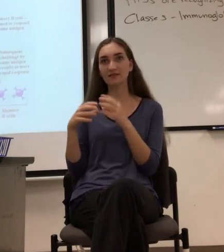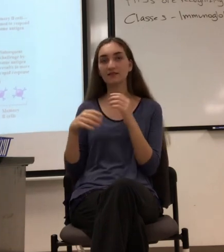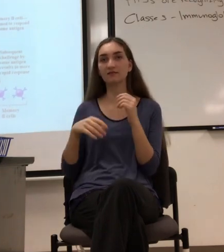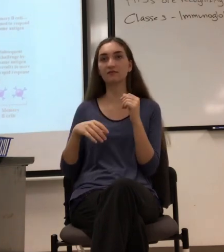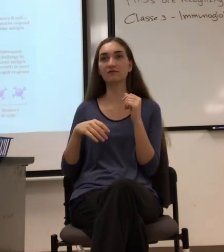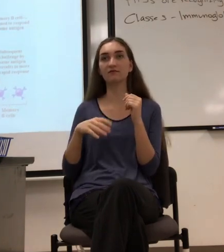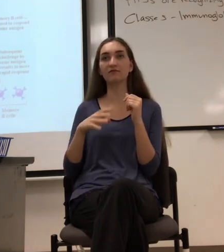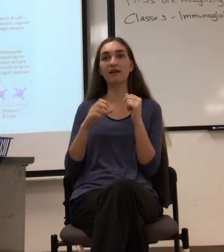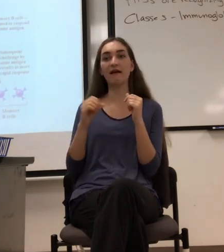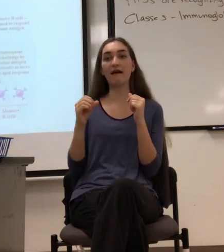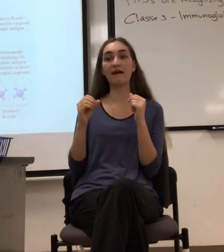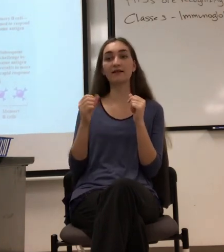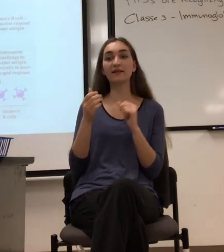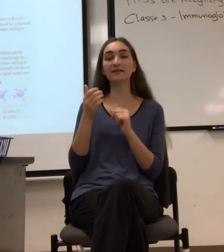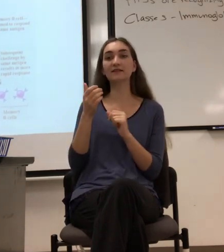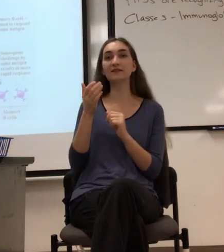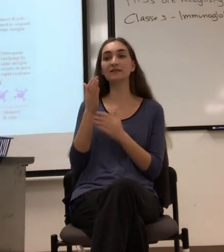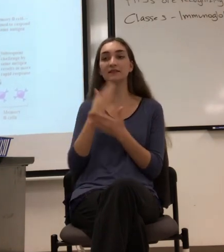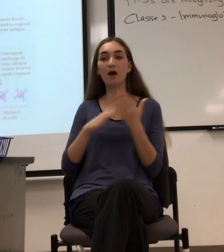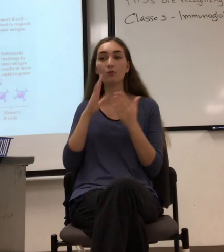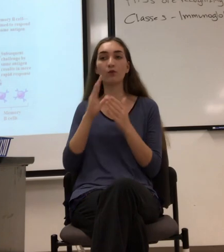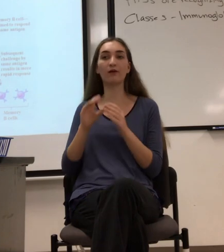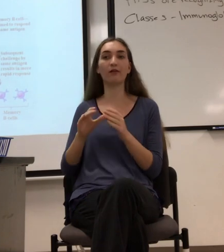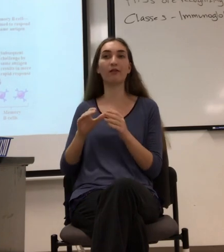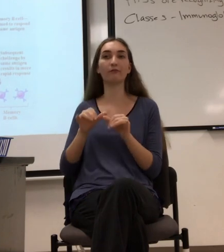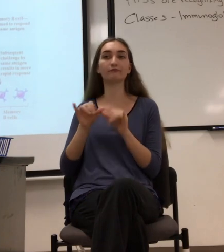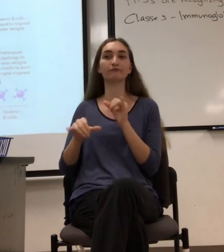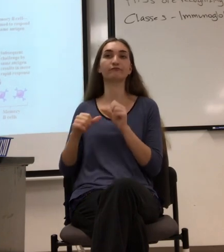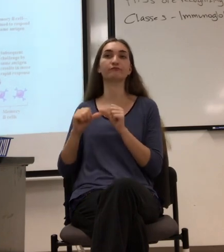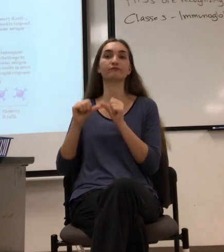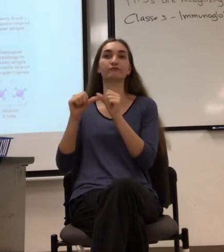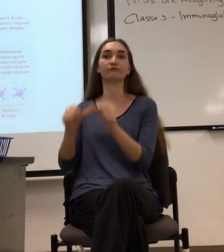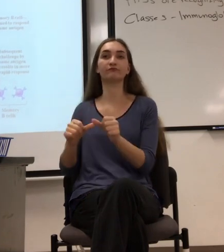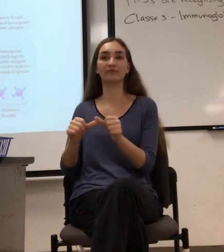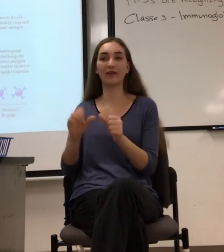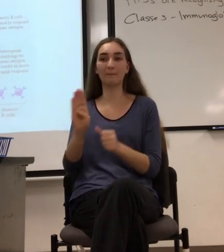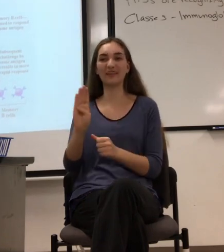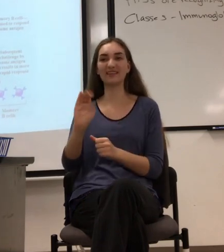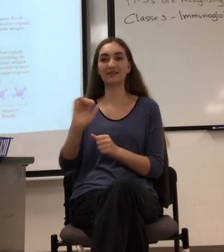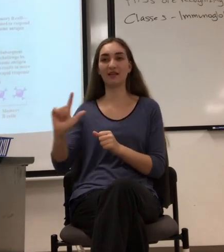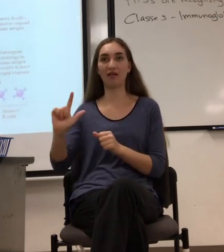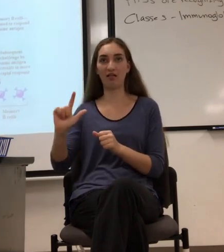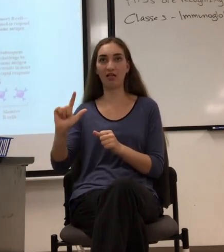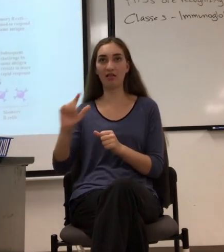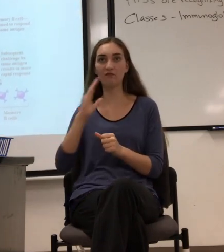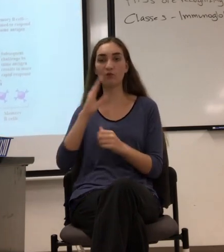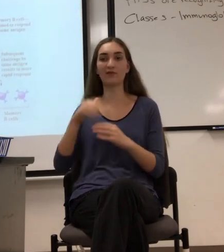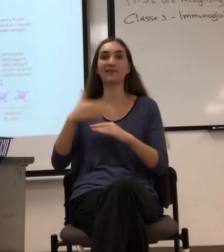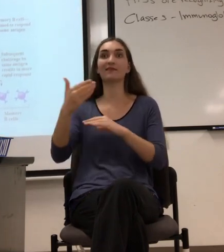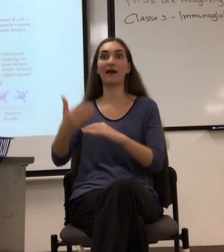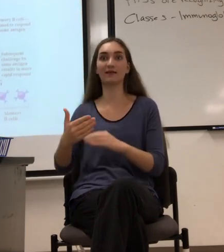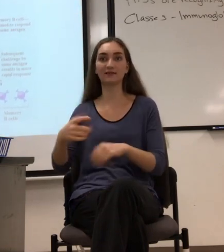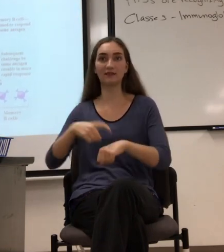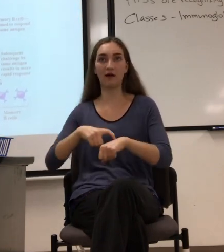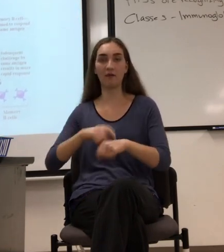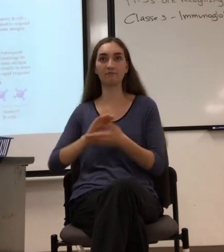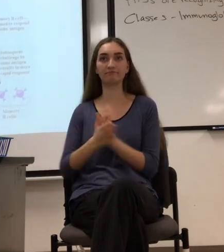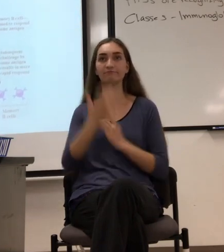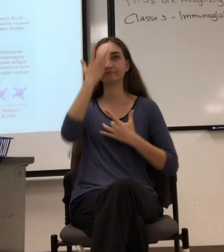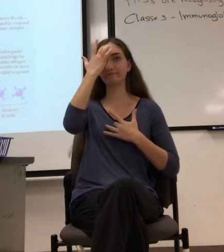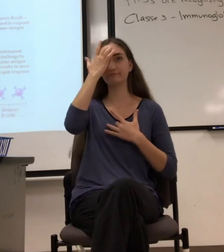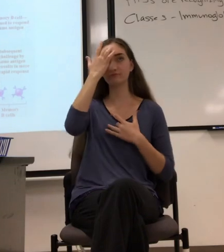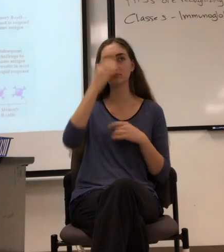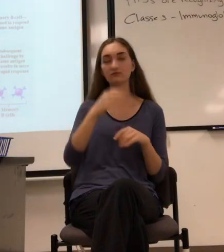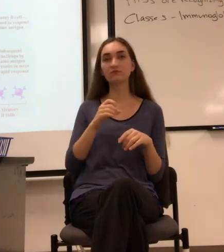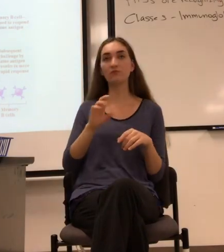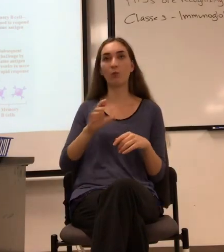And some persist as B cells for the next battle. So get over it, maybe get the same bug. I don't know, a few weeks later, like